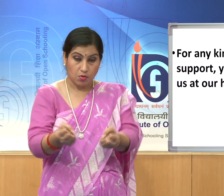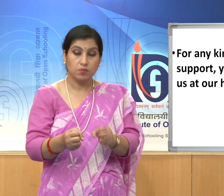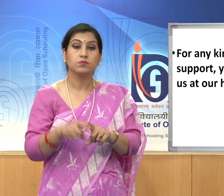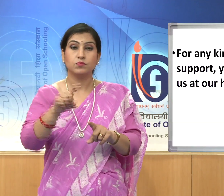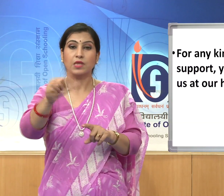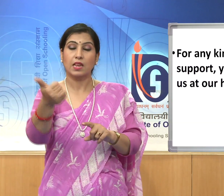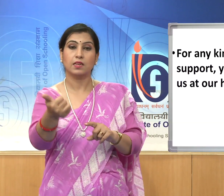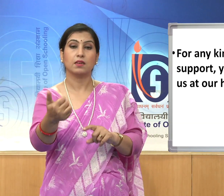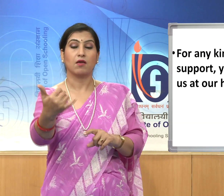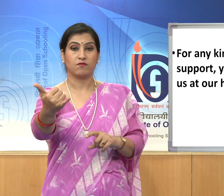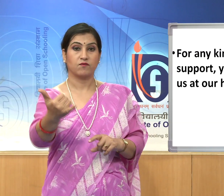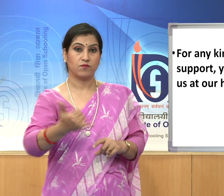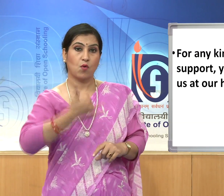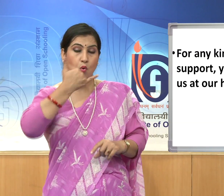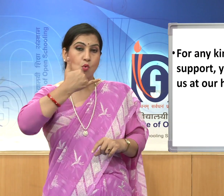you can contact